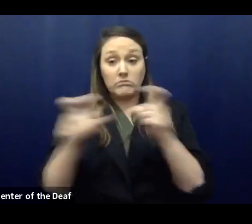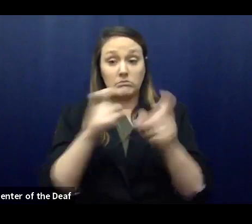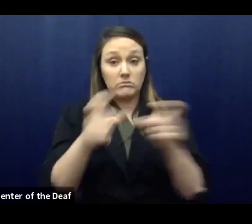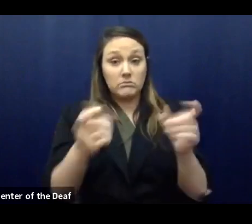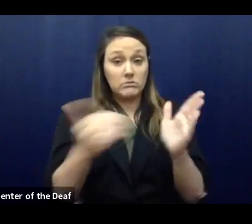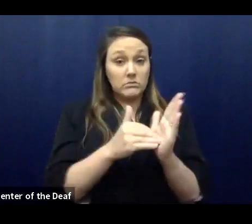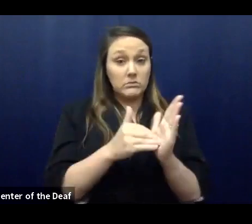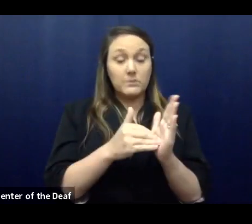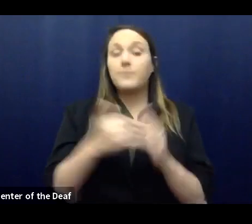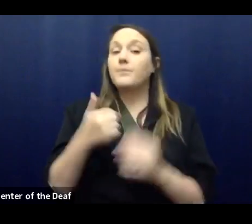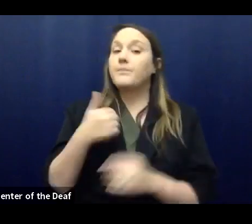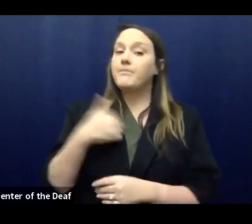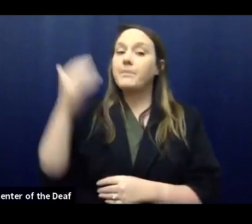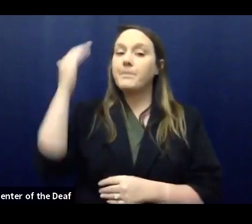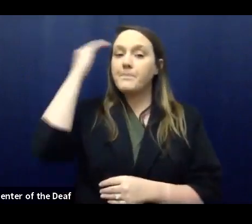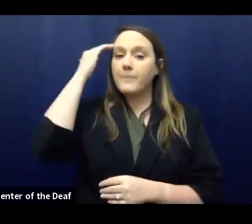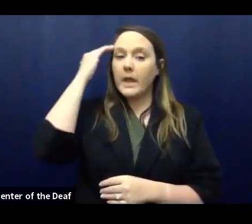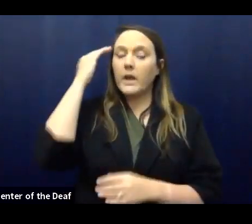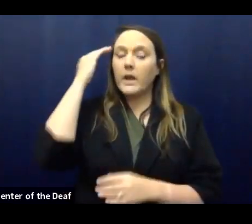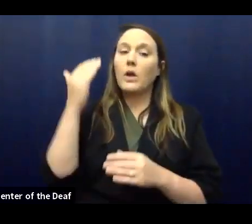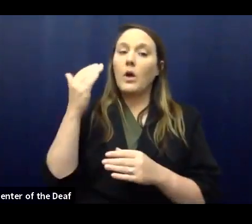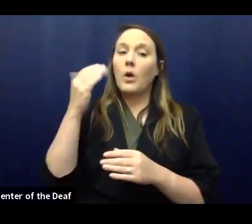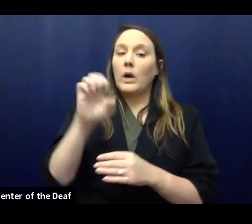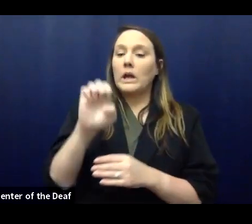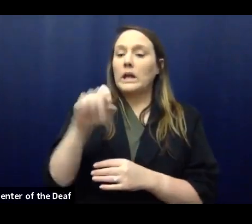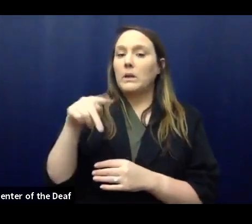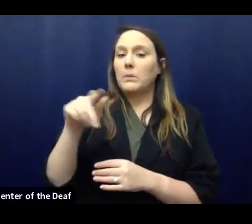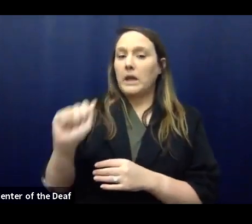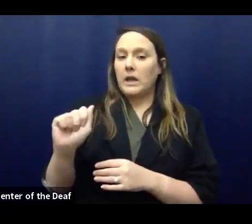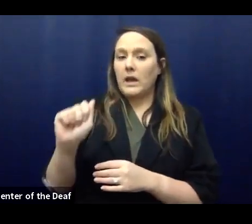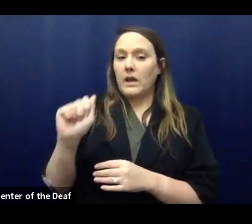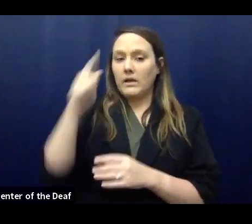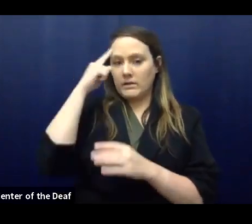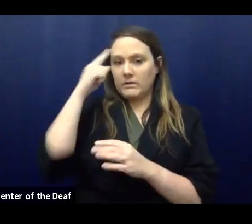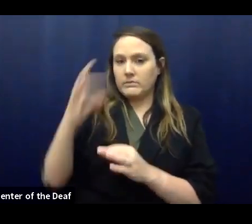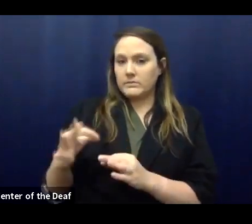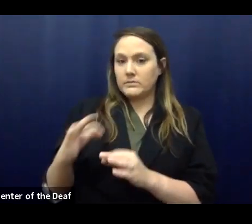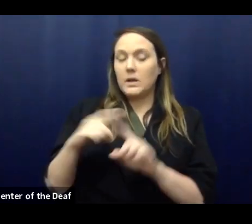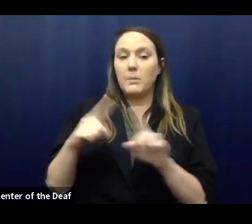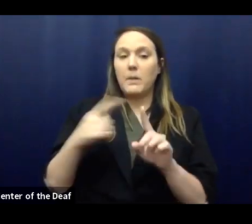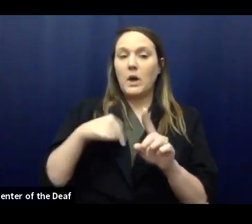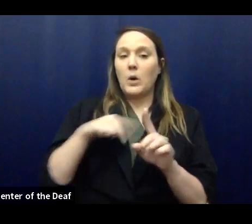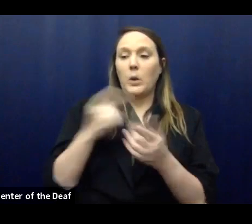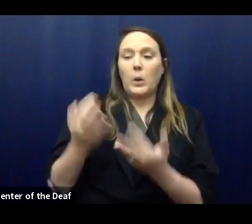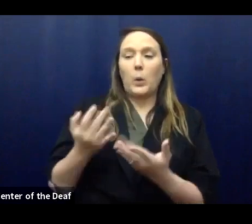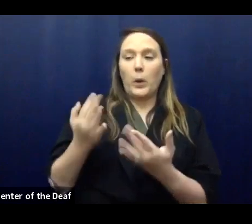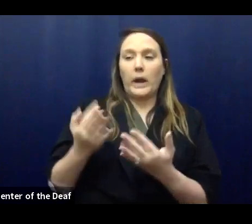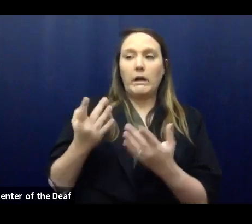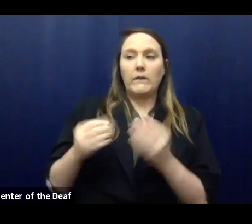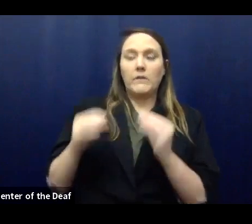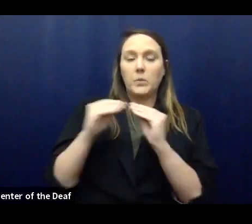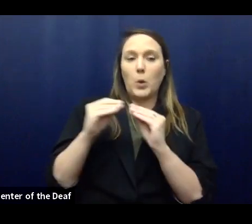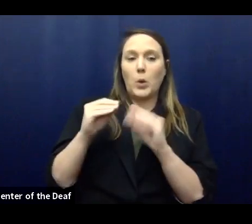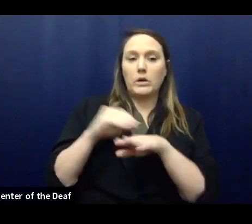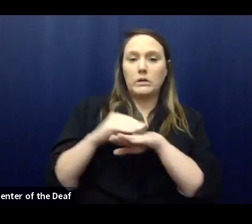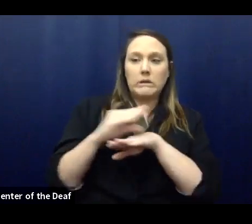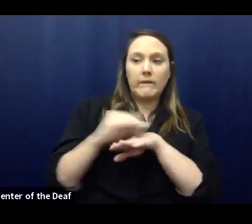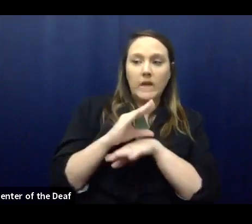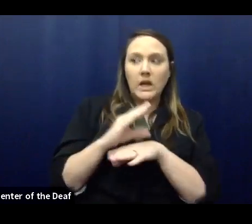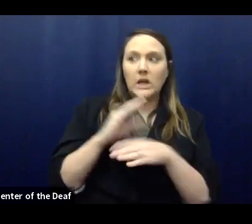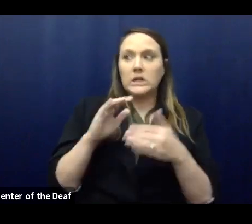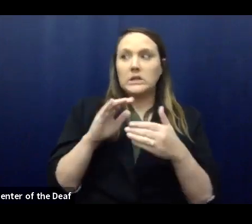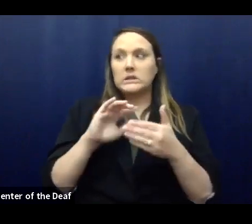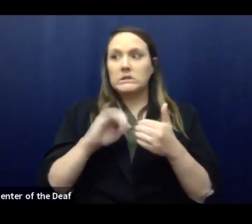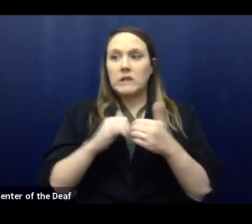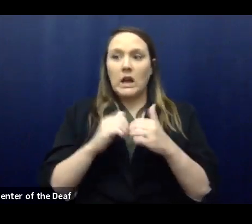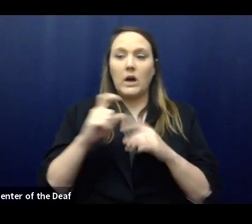aware that there is a ruling by the EPA. We are waiting further guidance on definitively when we can begin handing those